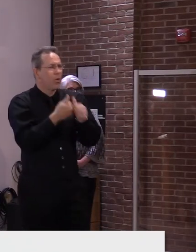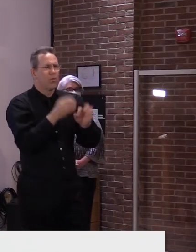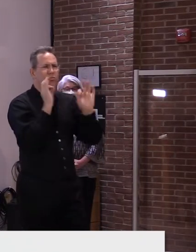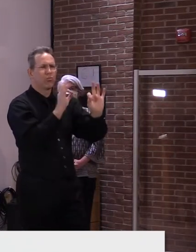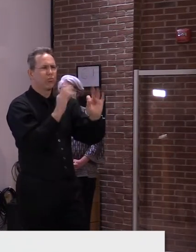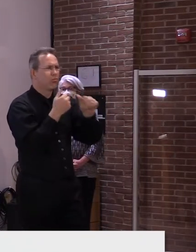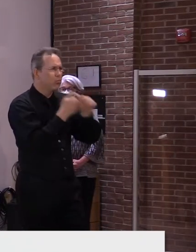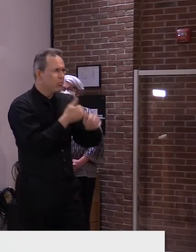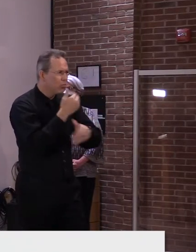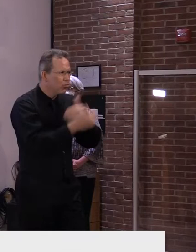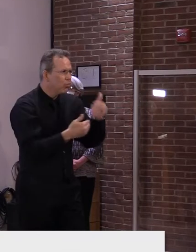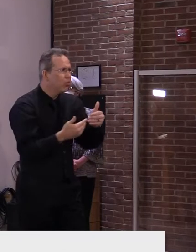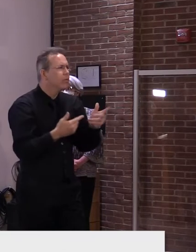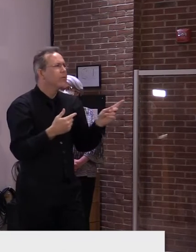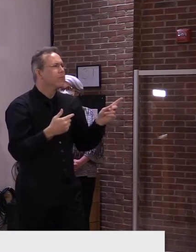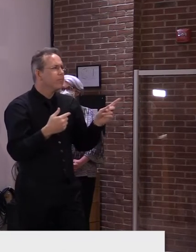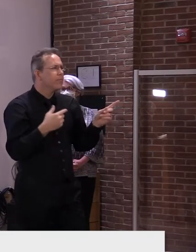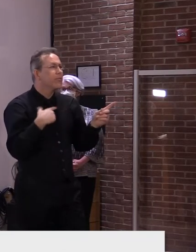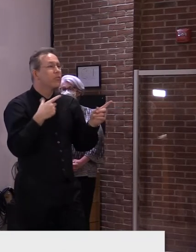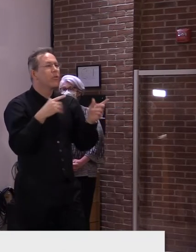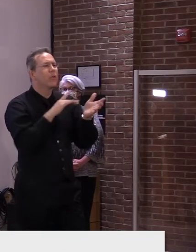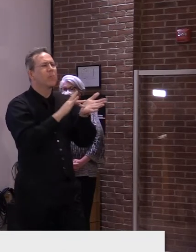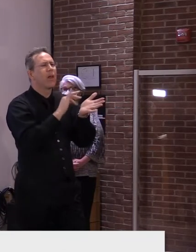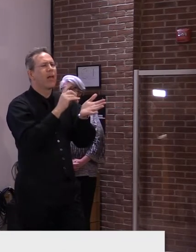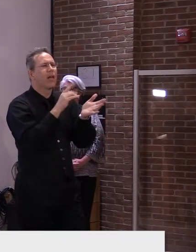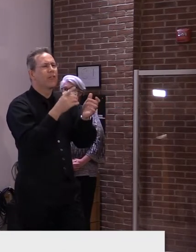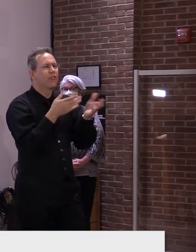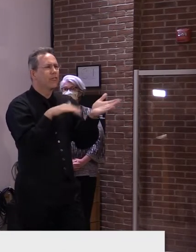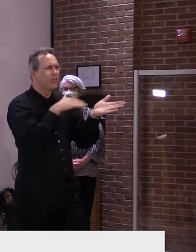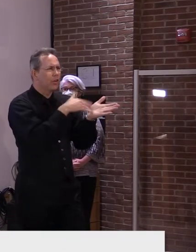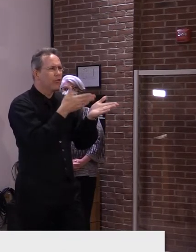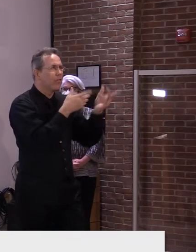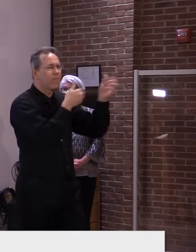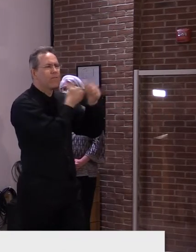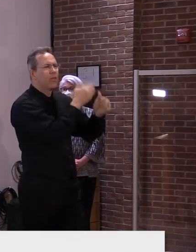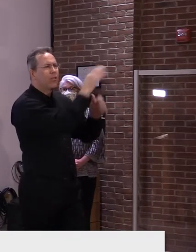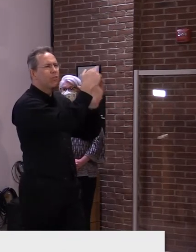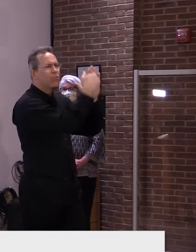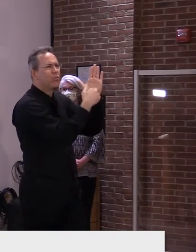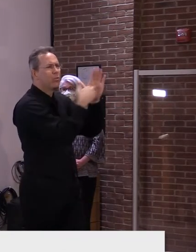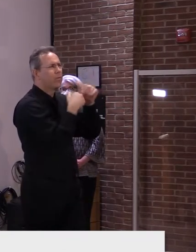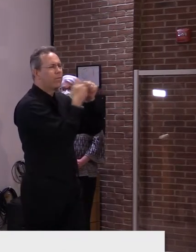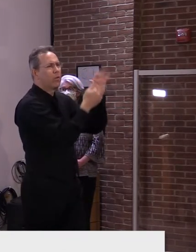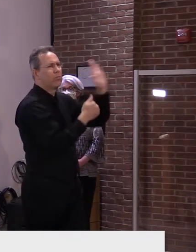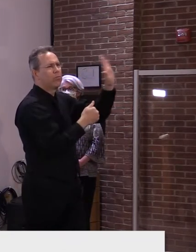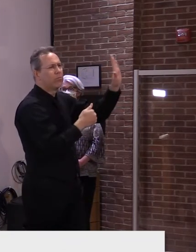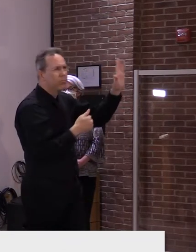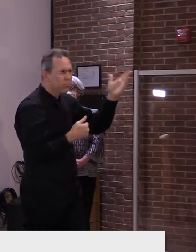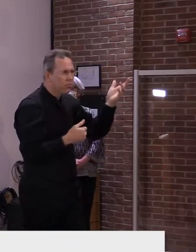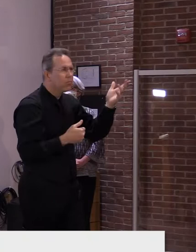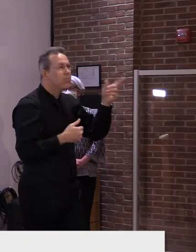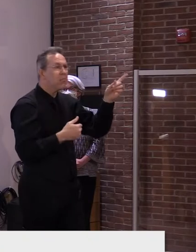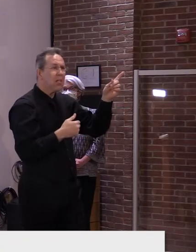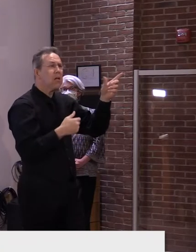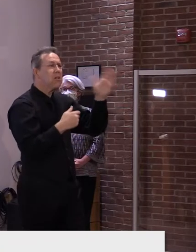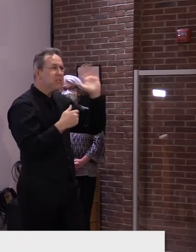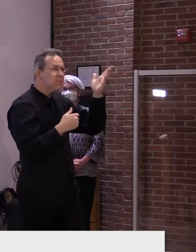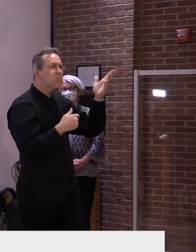others what those guidelines are. The CMS guidelines are opening up